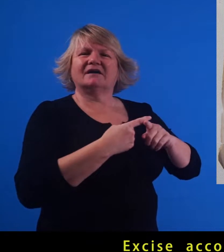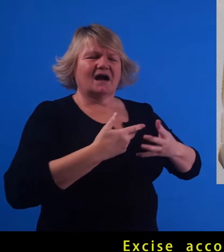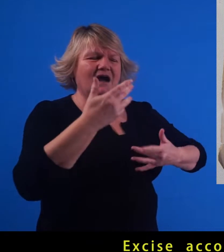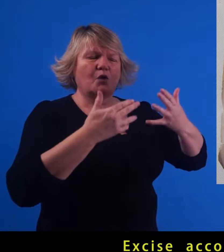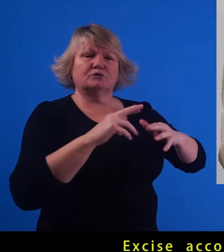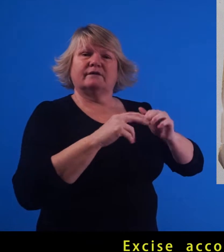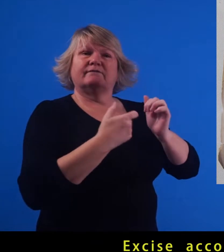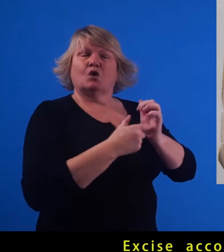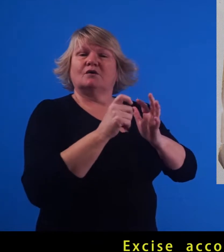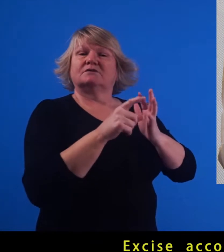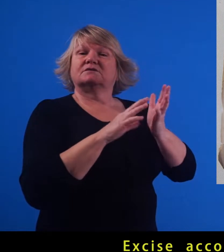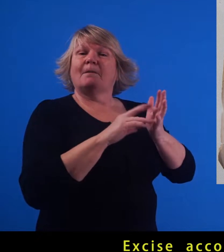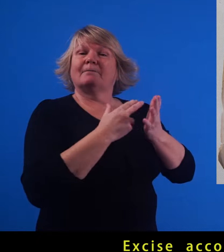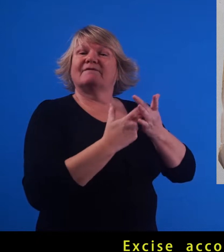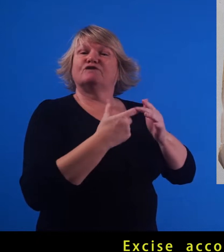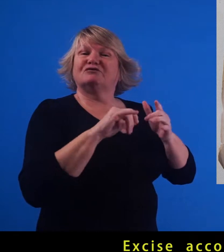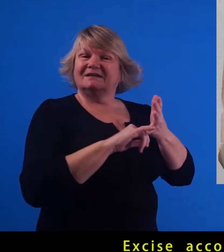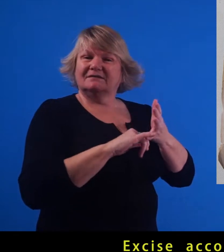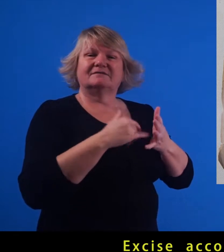Excise accounts for Dumfries,